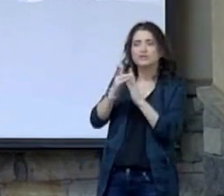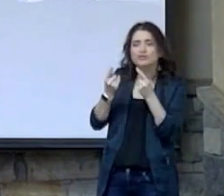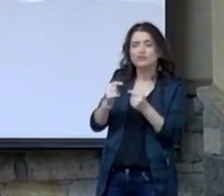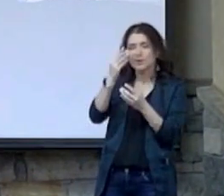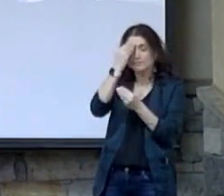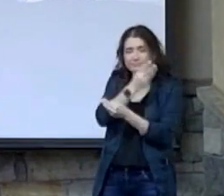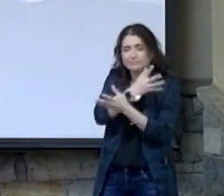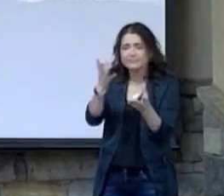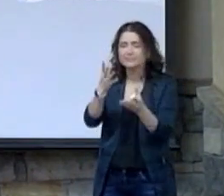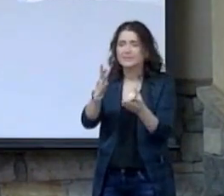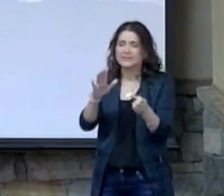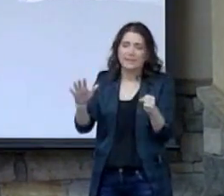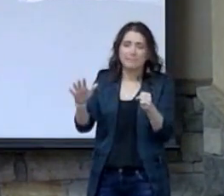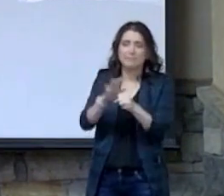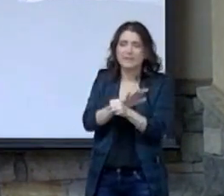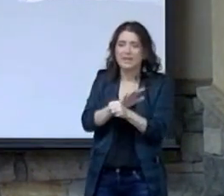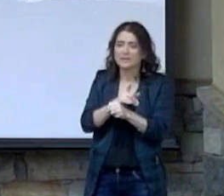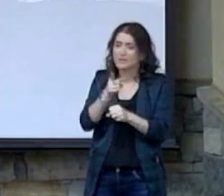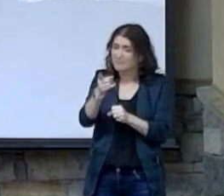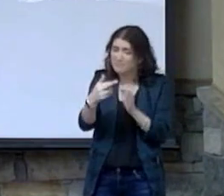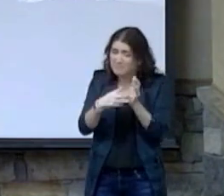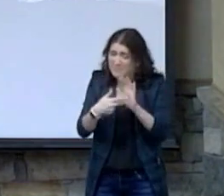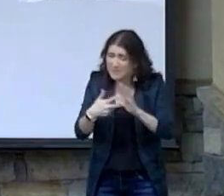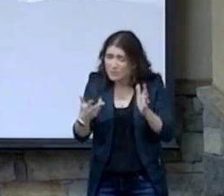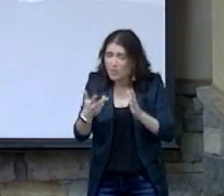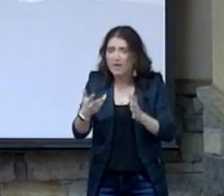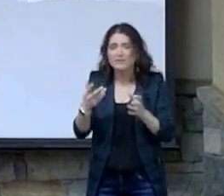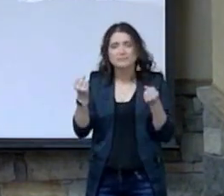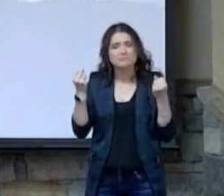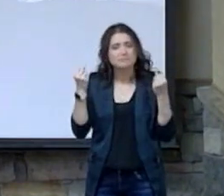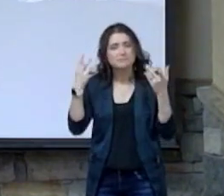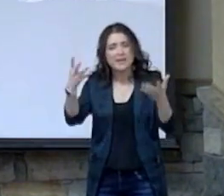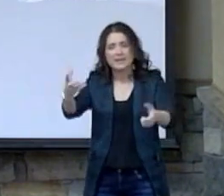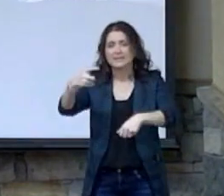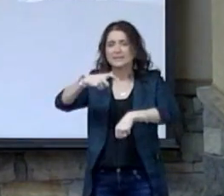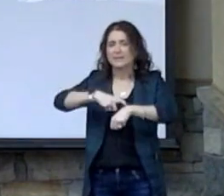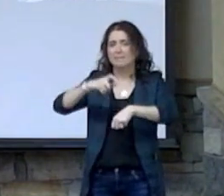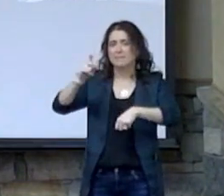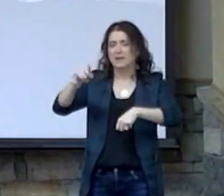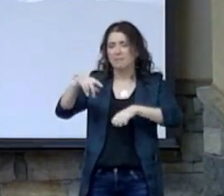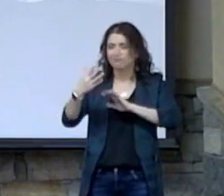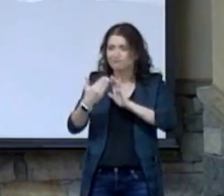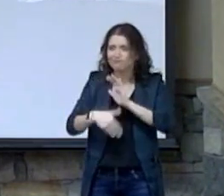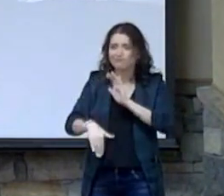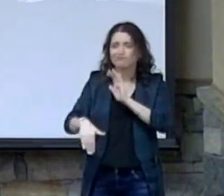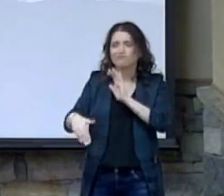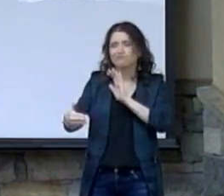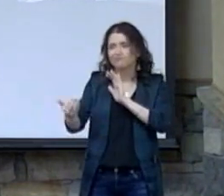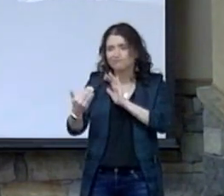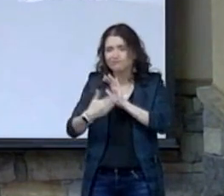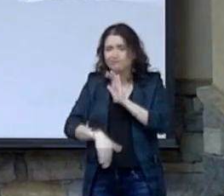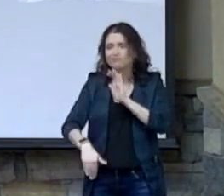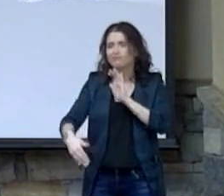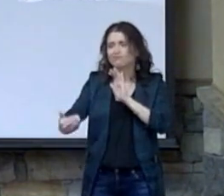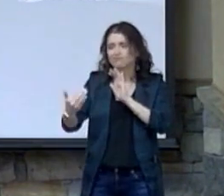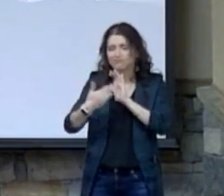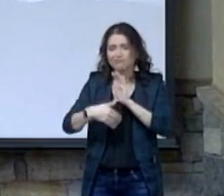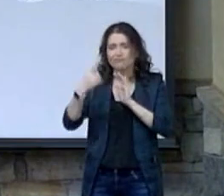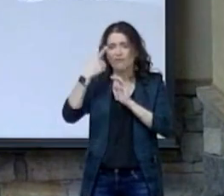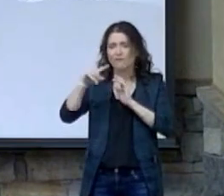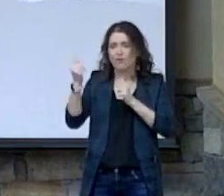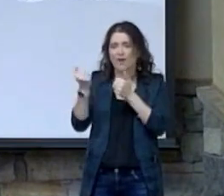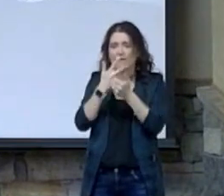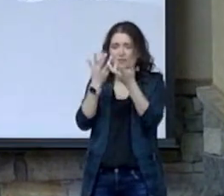is completeness. You do it as many times as it takes in order for things to be complete and right between you and your